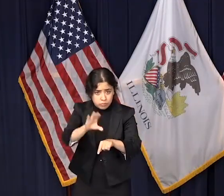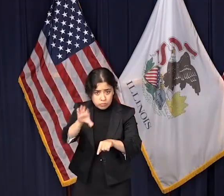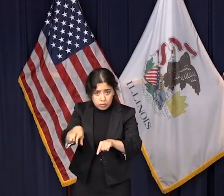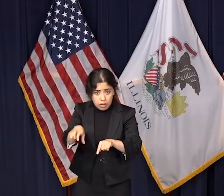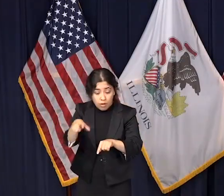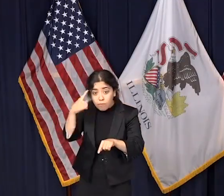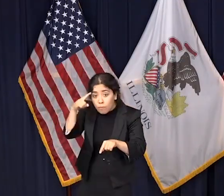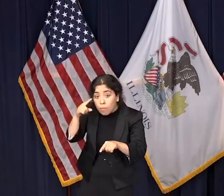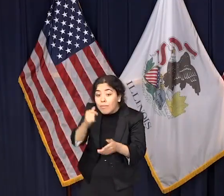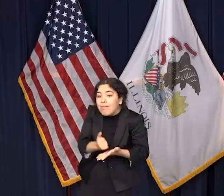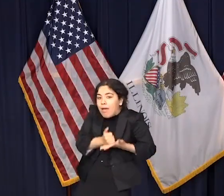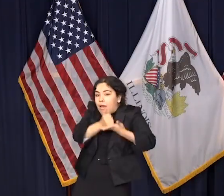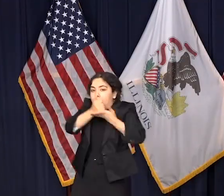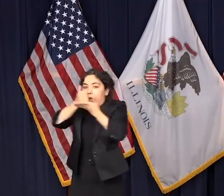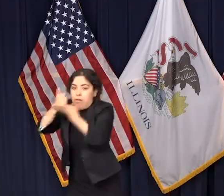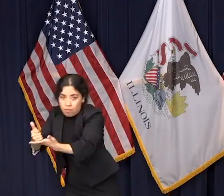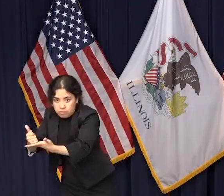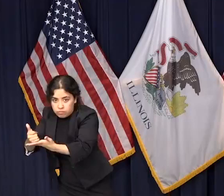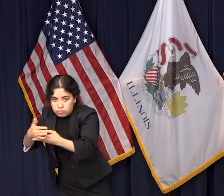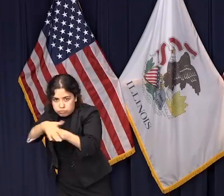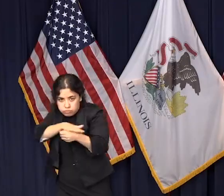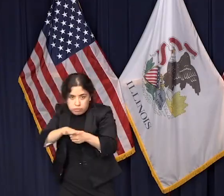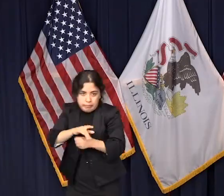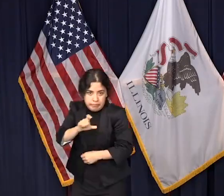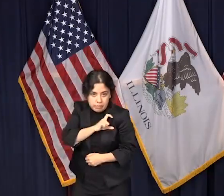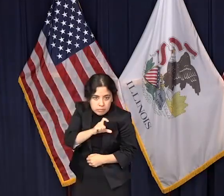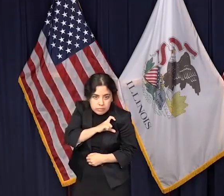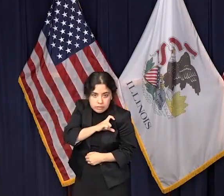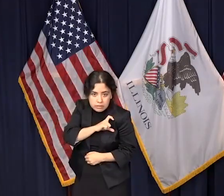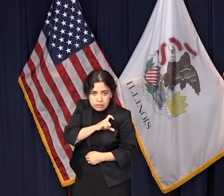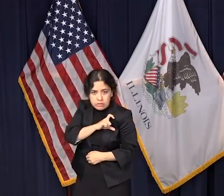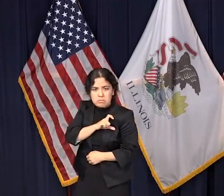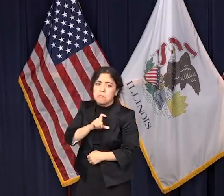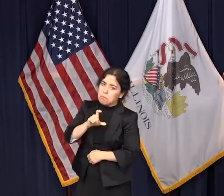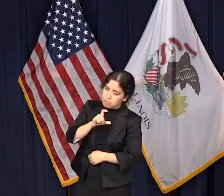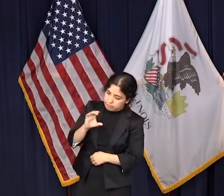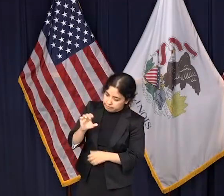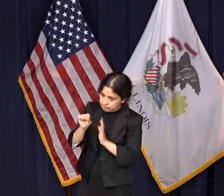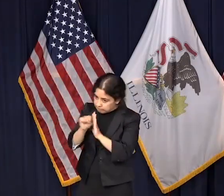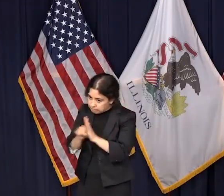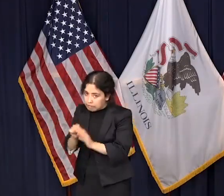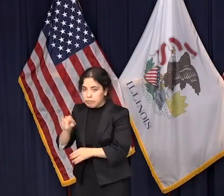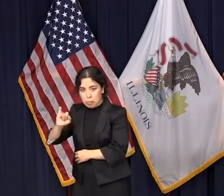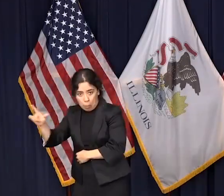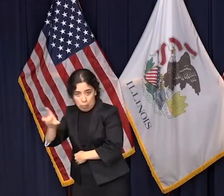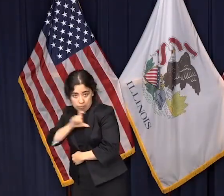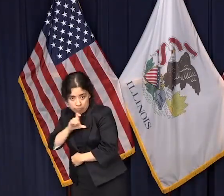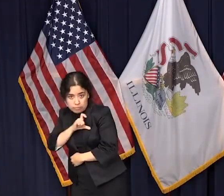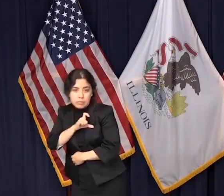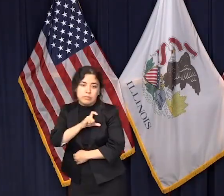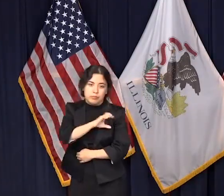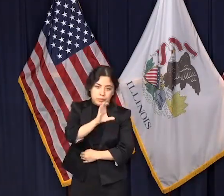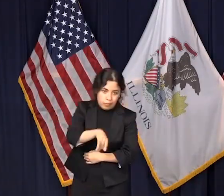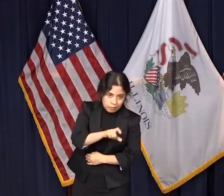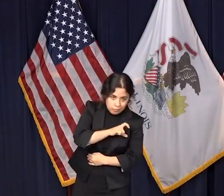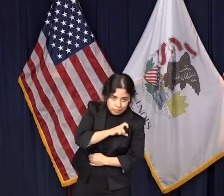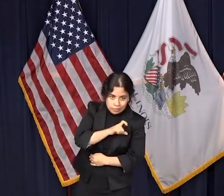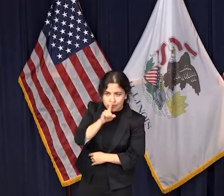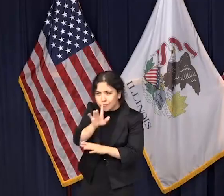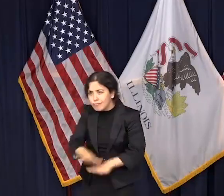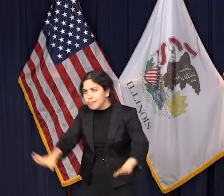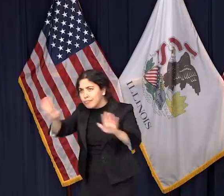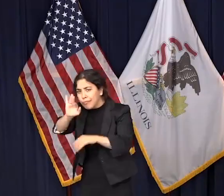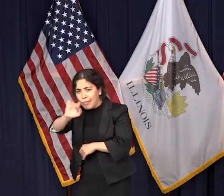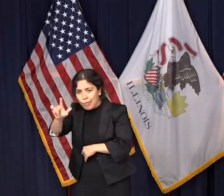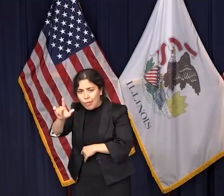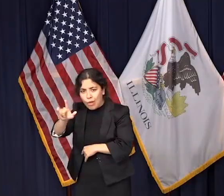our local law enforcement. The state police are engaged in that. Chicago police departments across the state, in fact, are